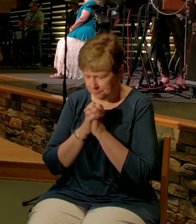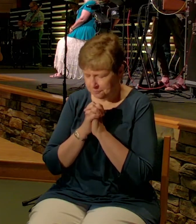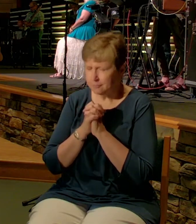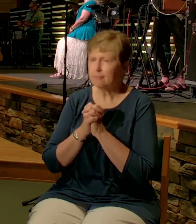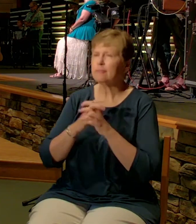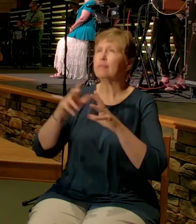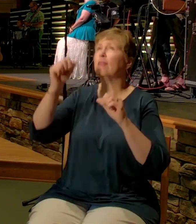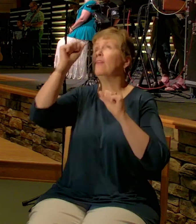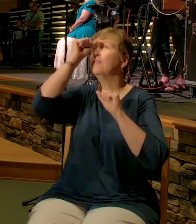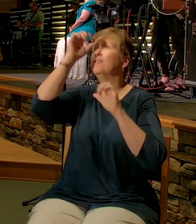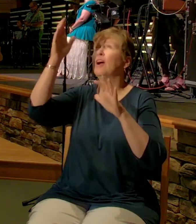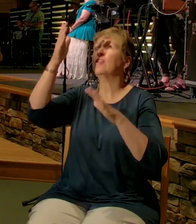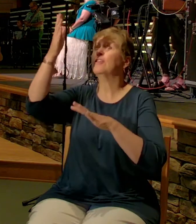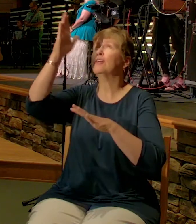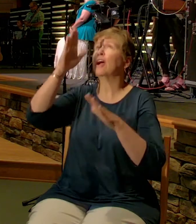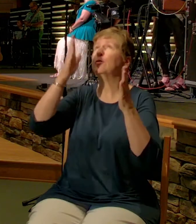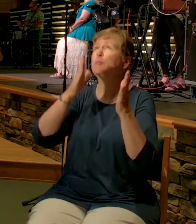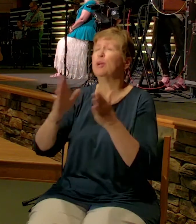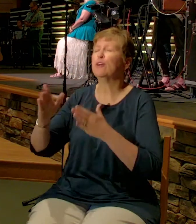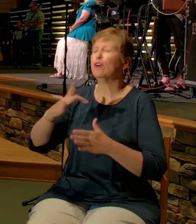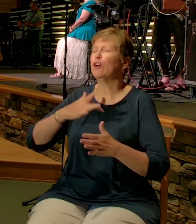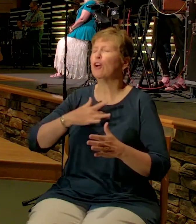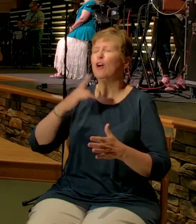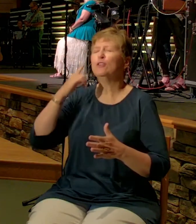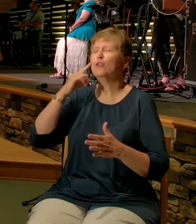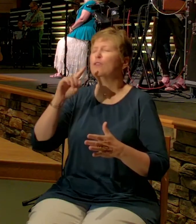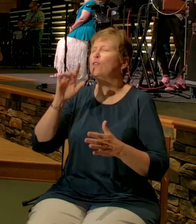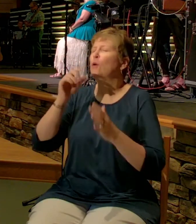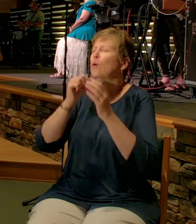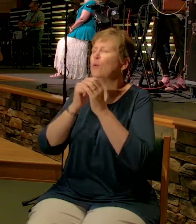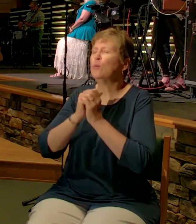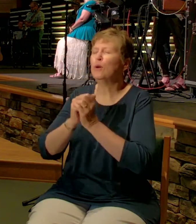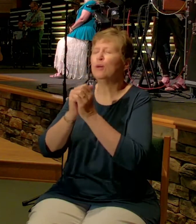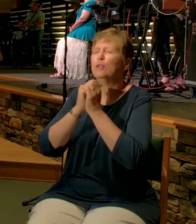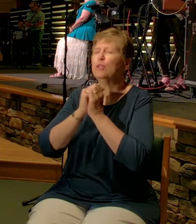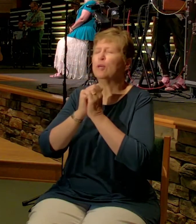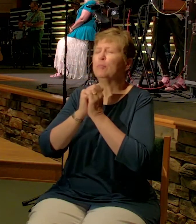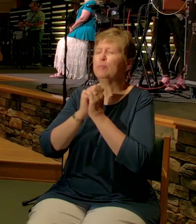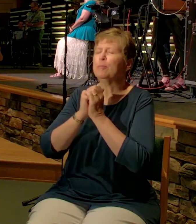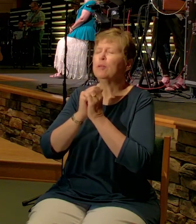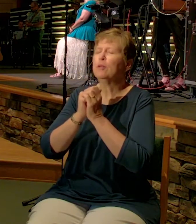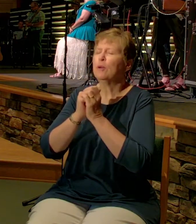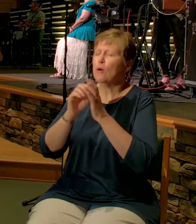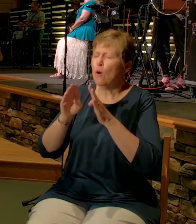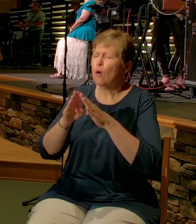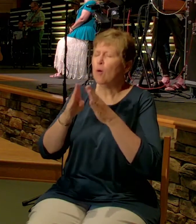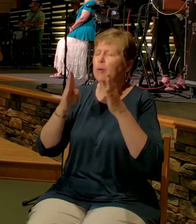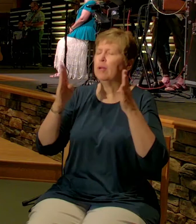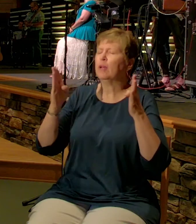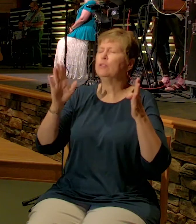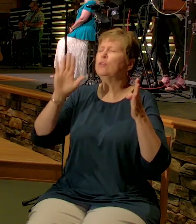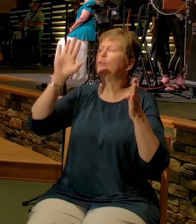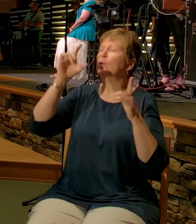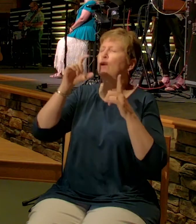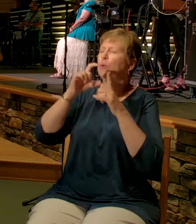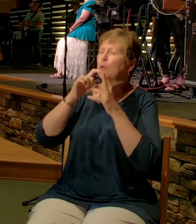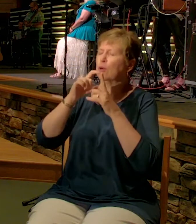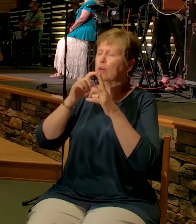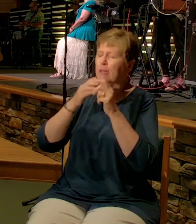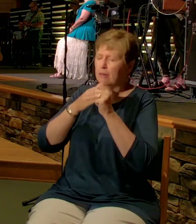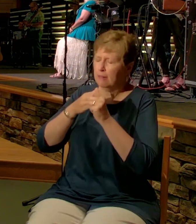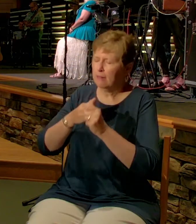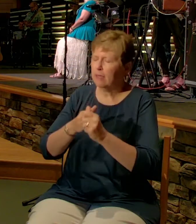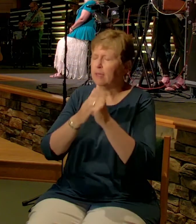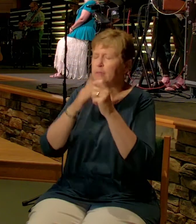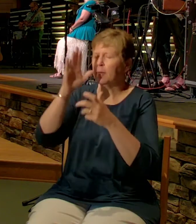Father God, as we prepare our hearts for worship this morning, we ask that you open us up to your word and we invite your spirit into this room.